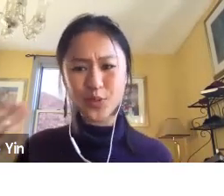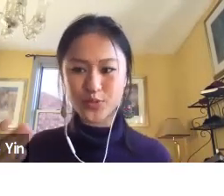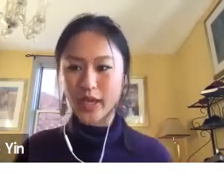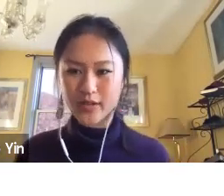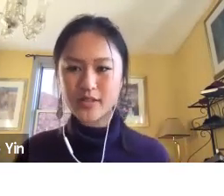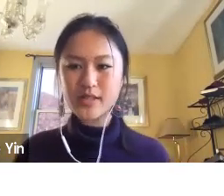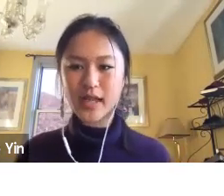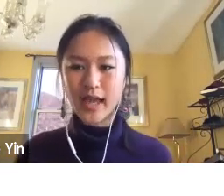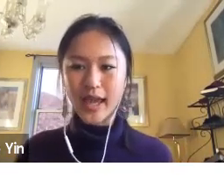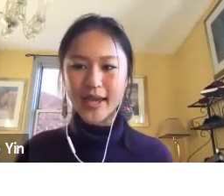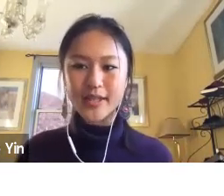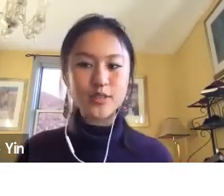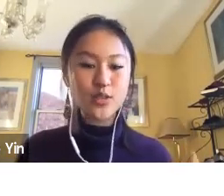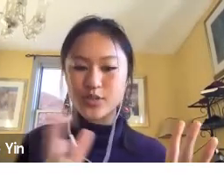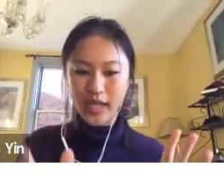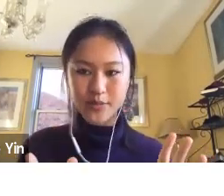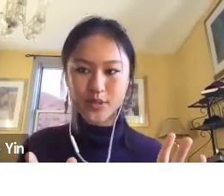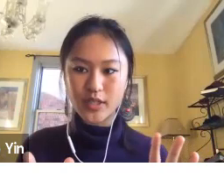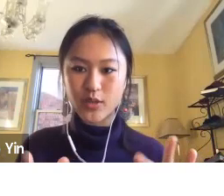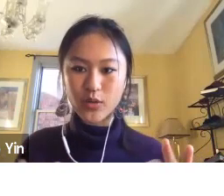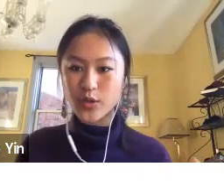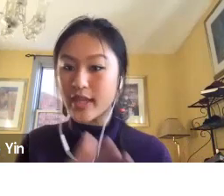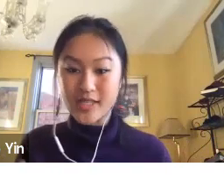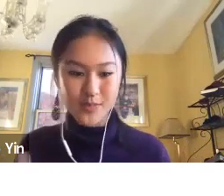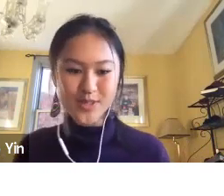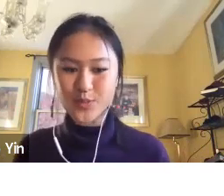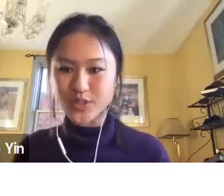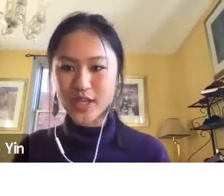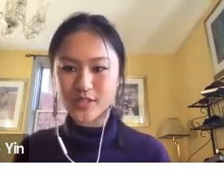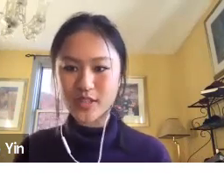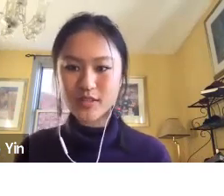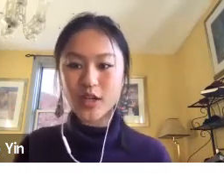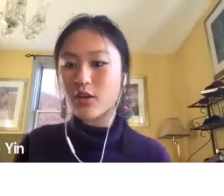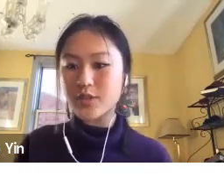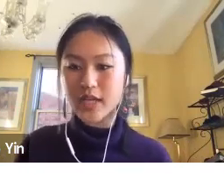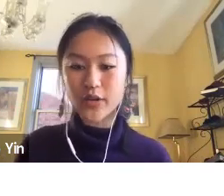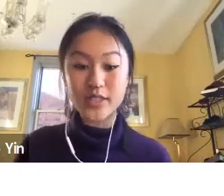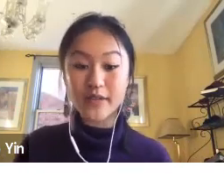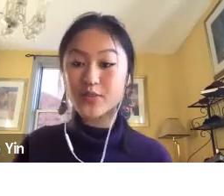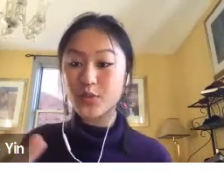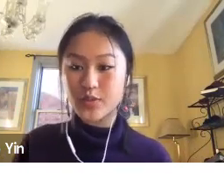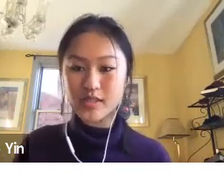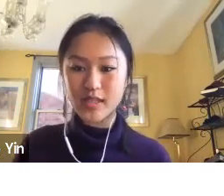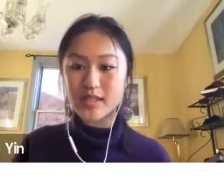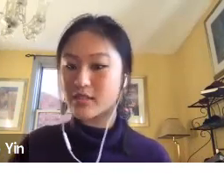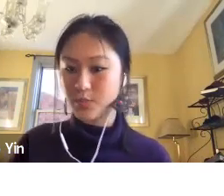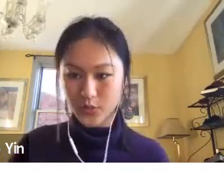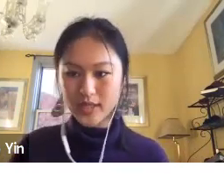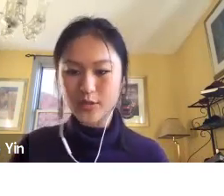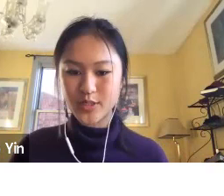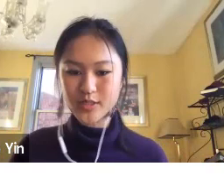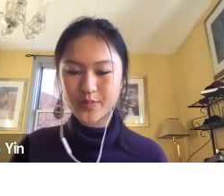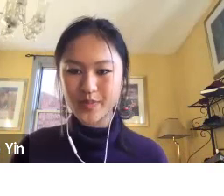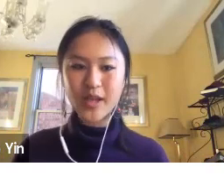is prone to errors, and closed captioning or text-based communication, they all rely on the deaf's fluency in